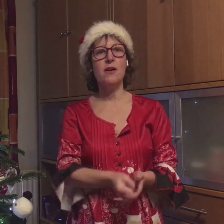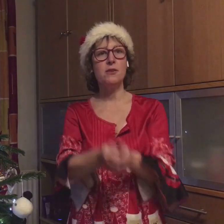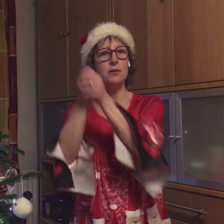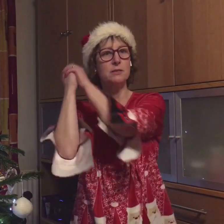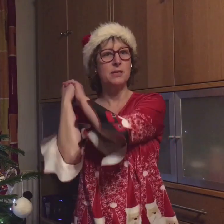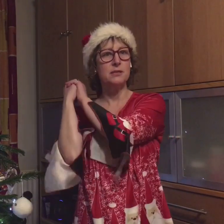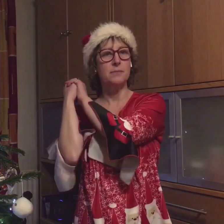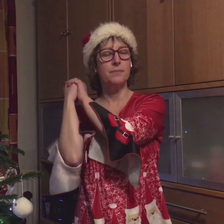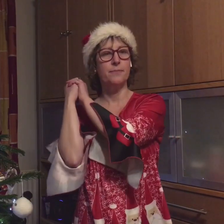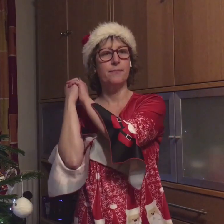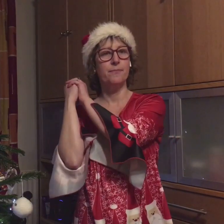Father Christmas.